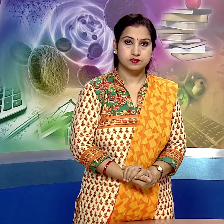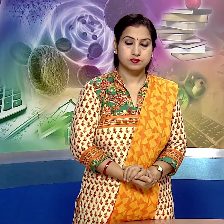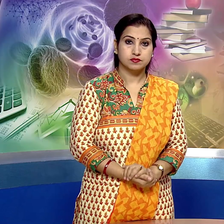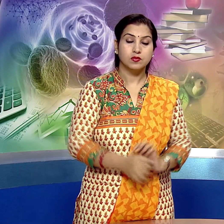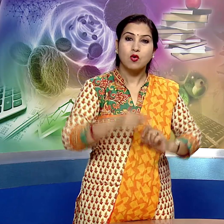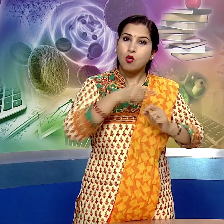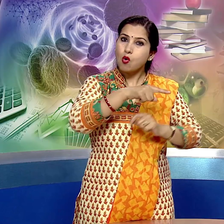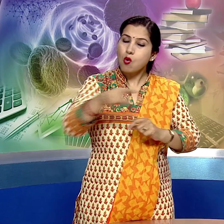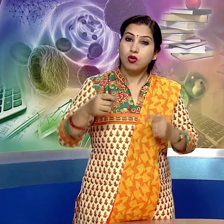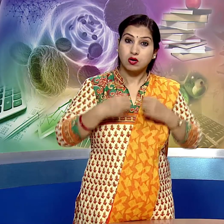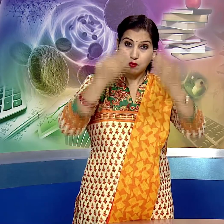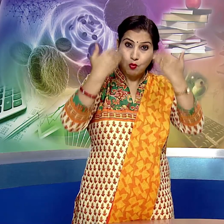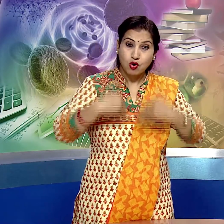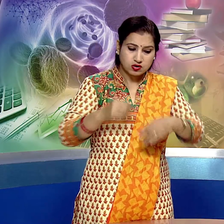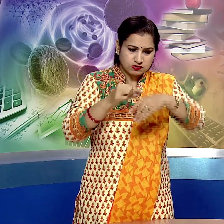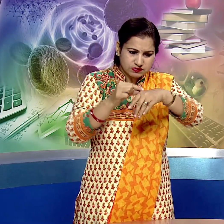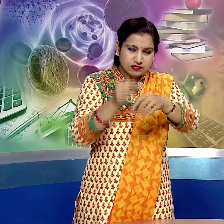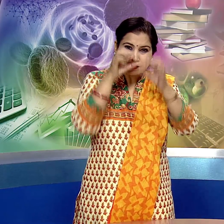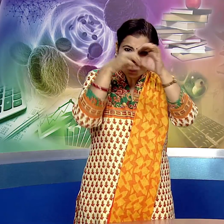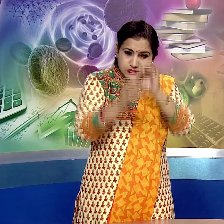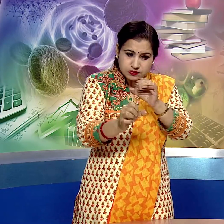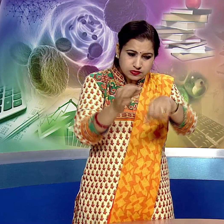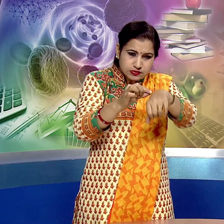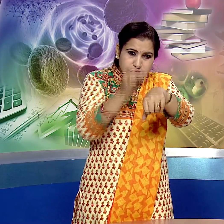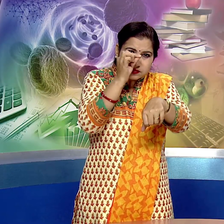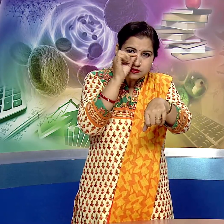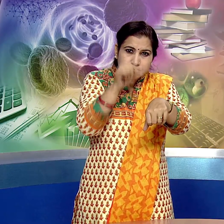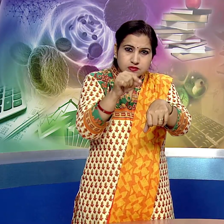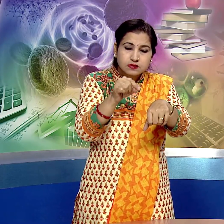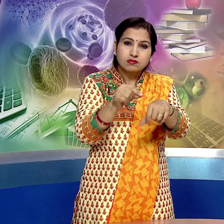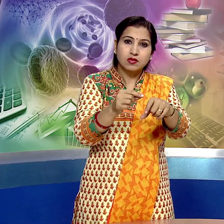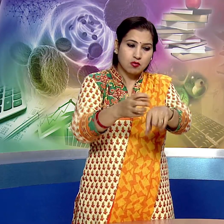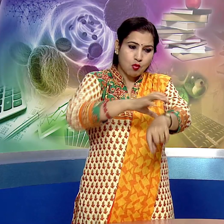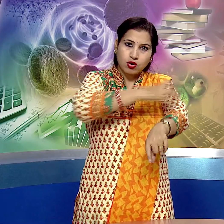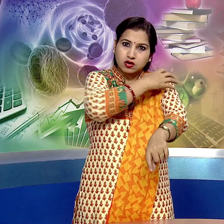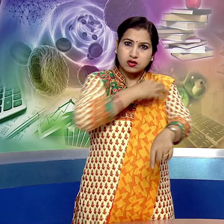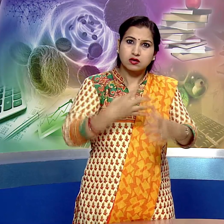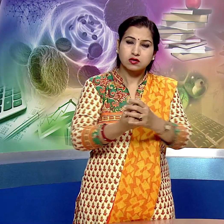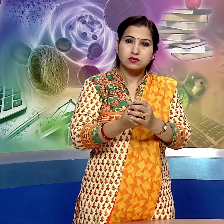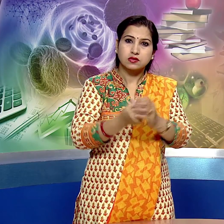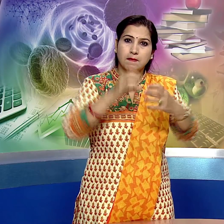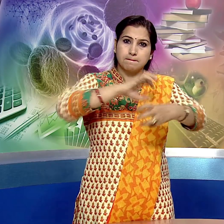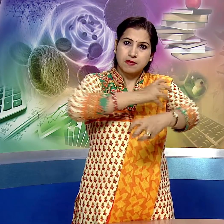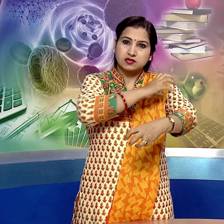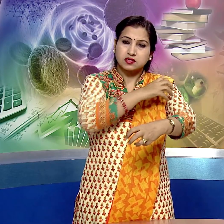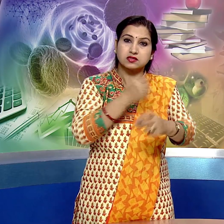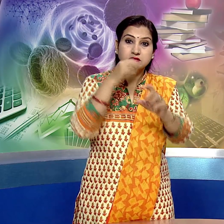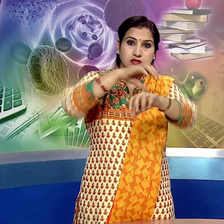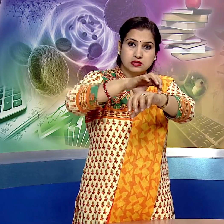All the cells, tissues, organs, muscles, bones,